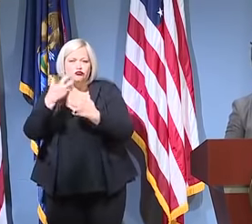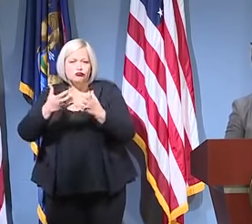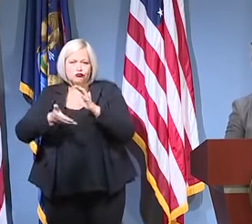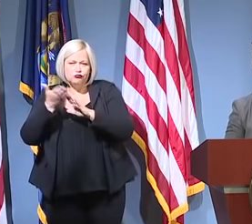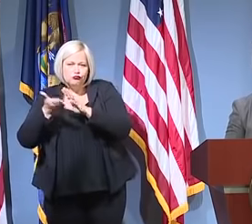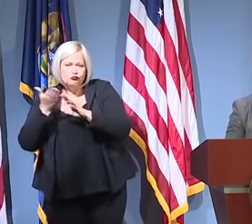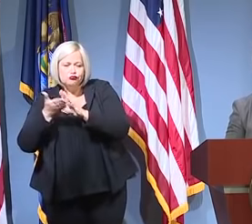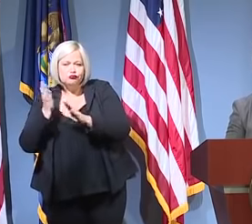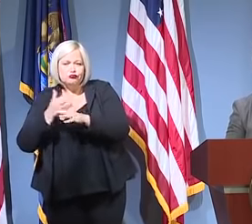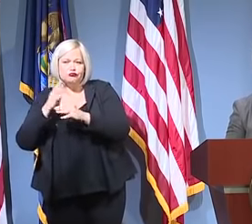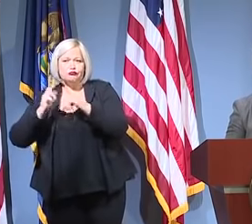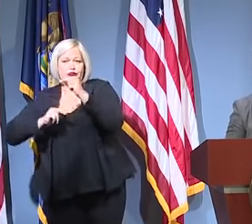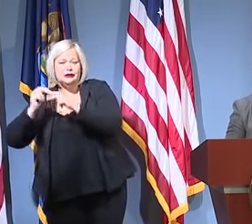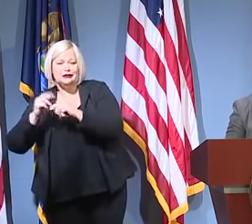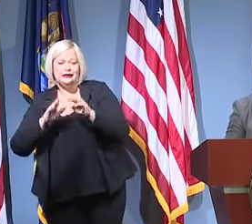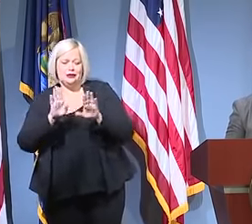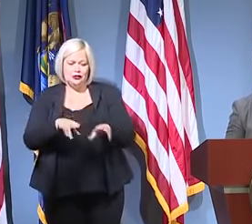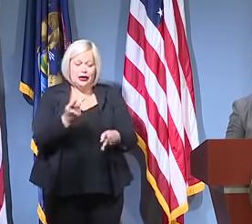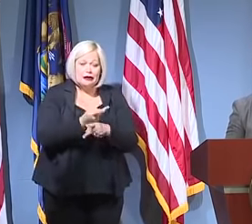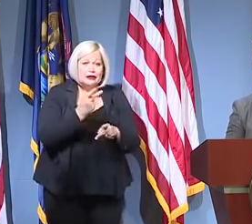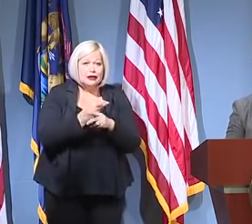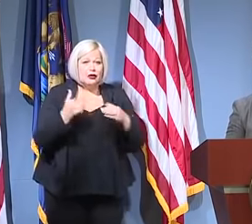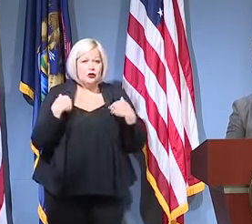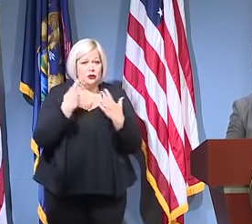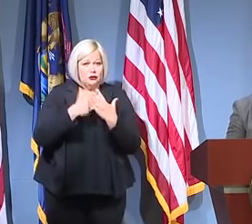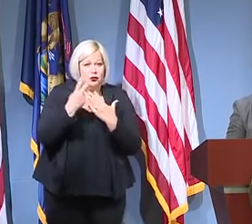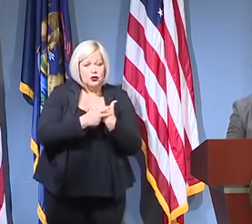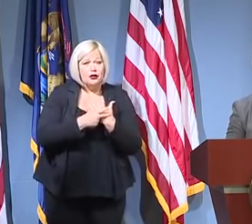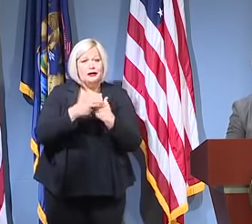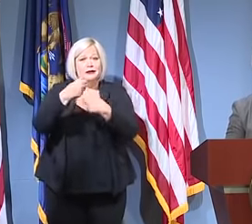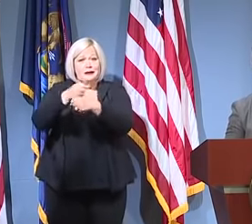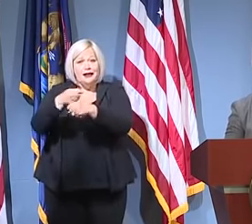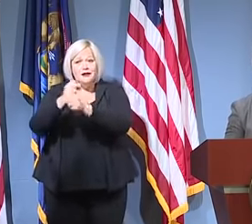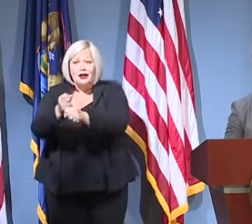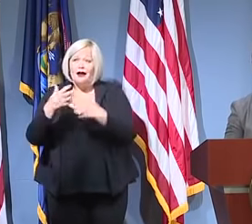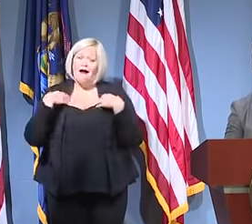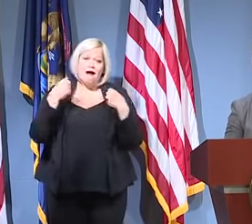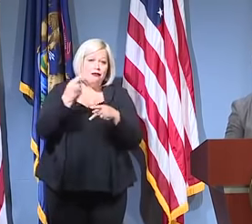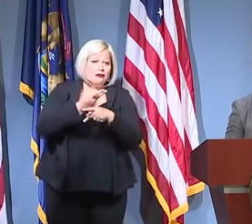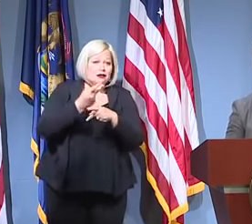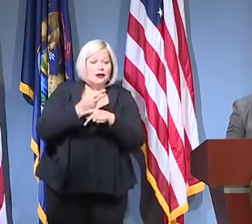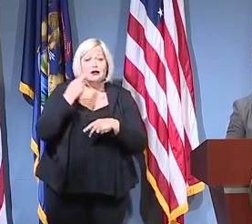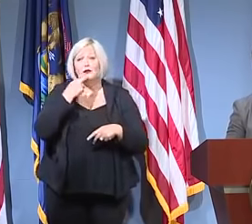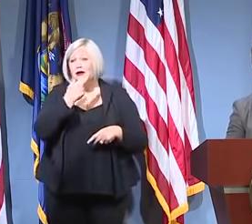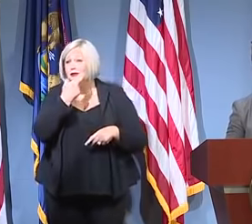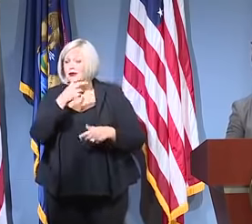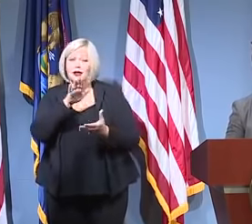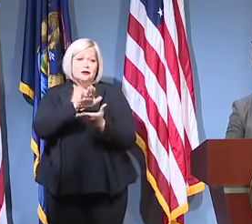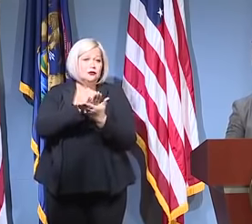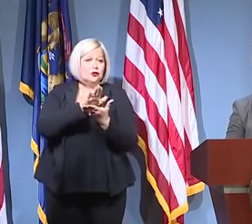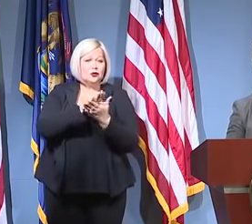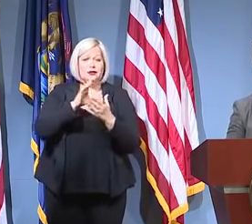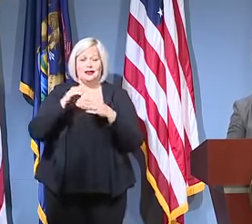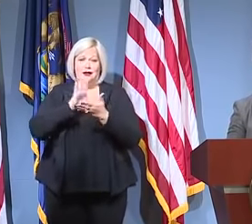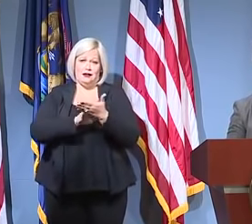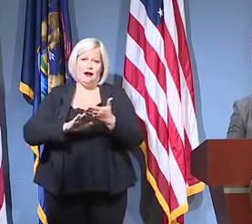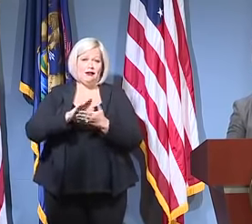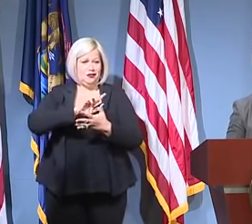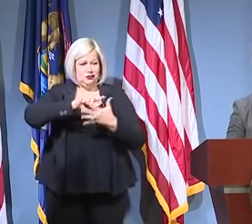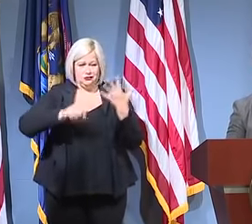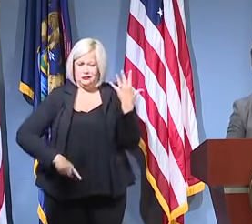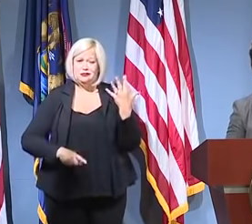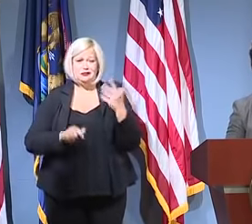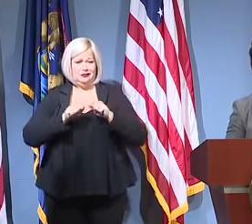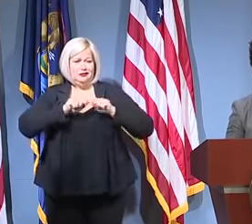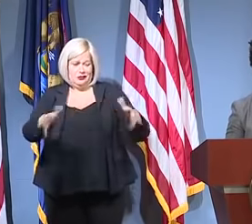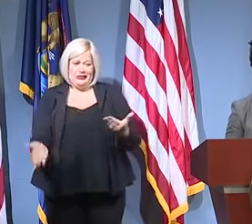care and youth programs, manufacturing, healthcare, restaurants, schools, and colleges.